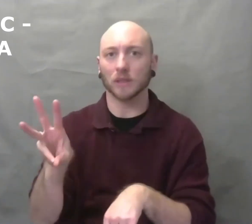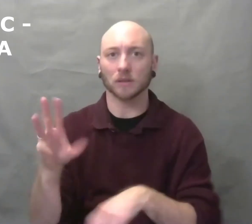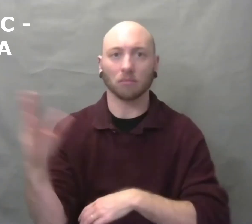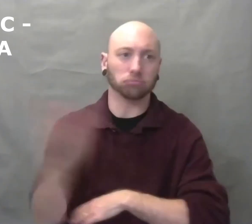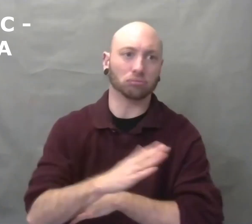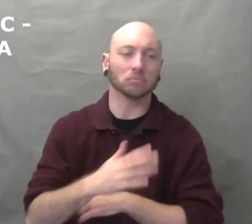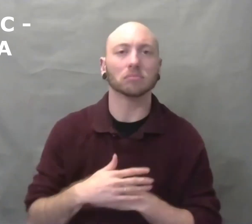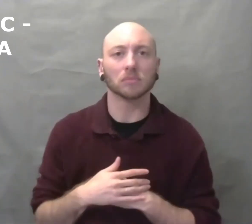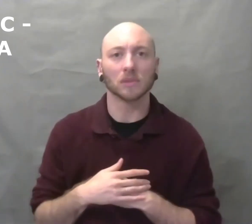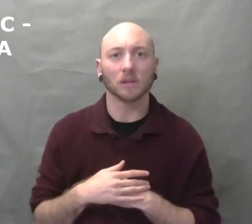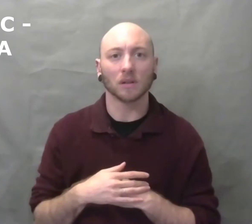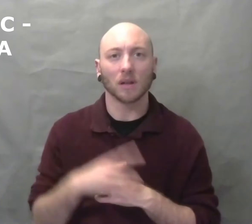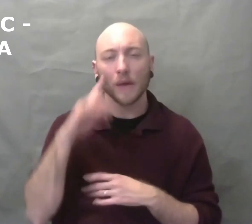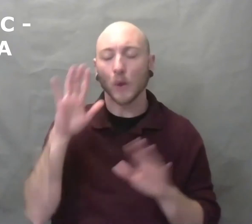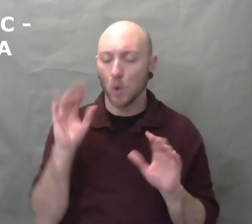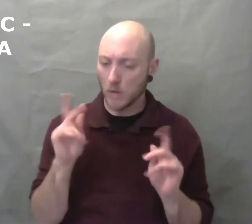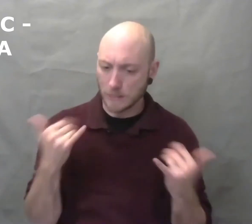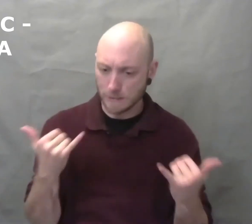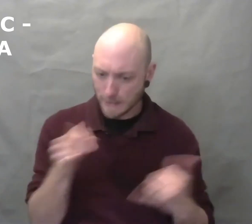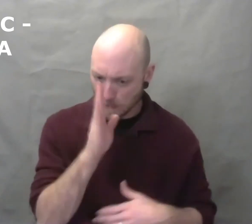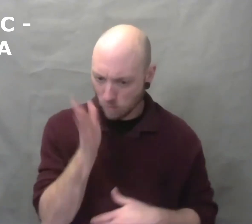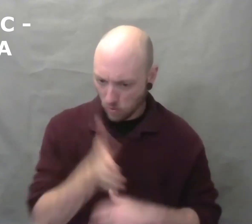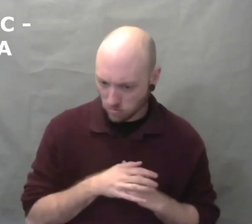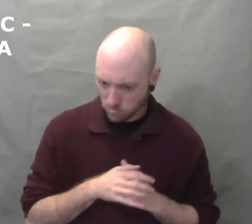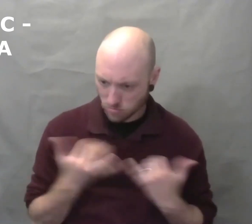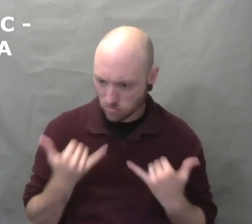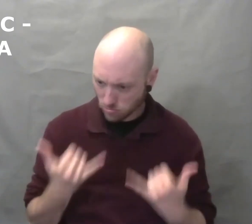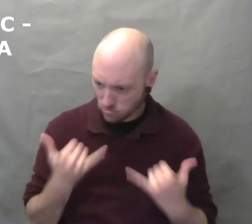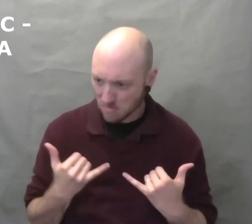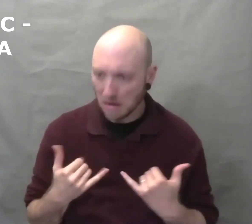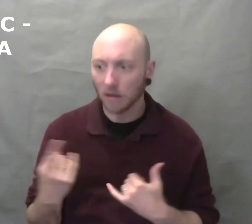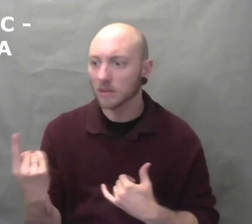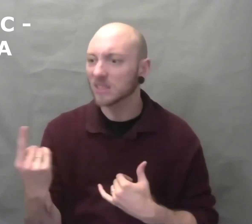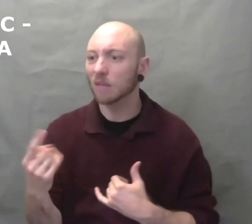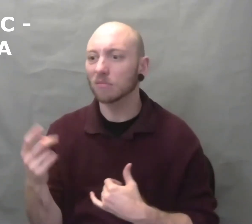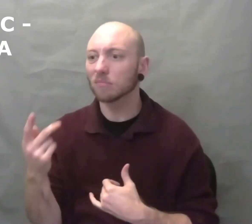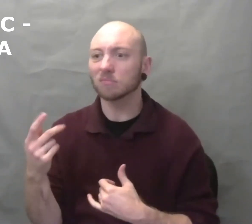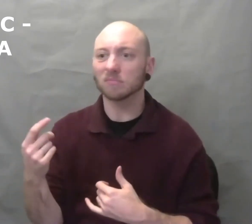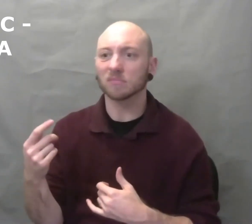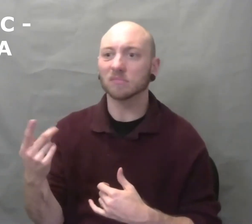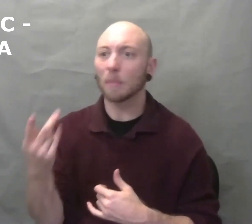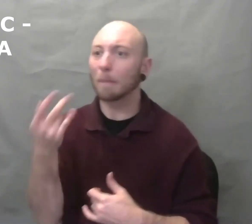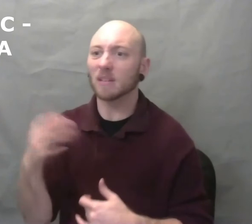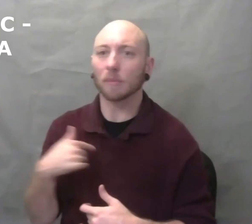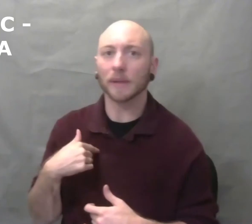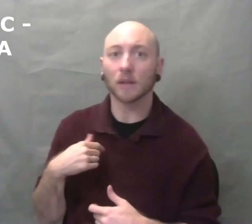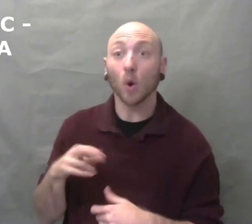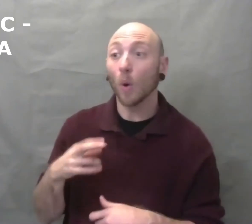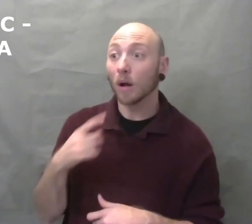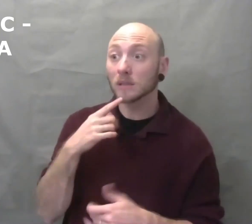the whole day, I'm not going to drink today. I'm not going to drink today. And soon as either a guest pissed me off because they didn't like my food, or they complimented me on my food, or a server